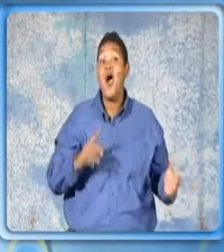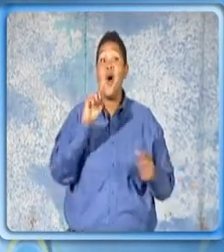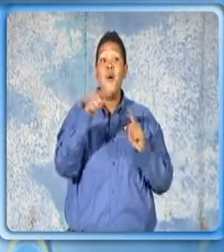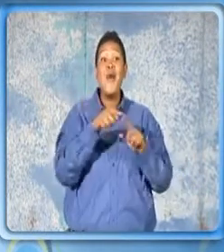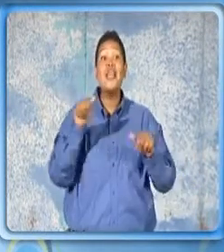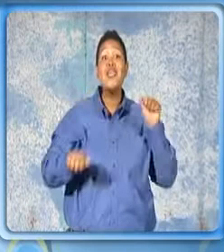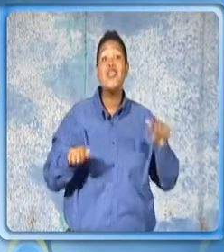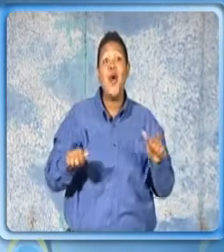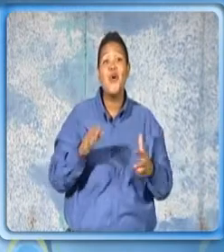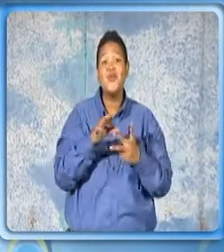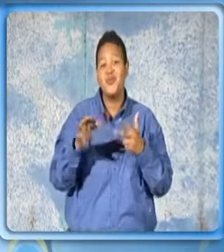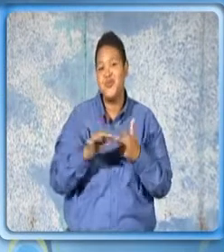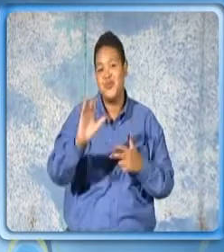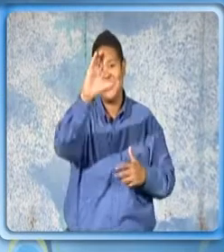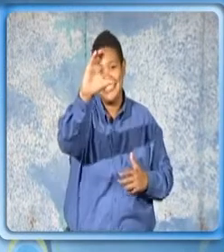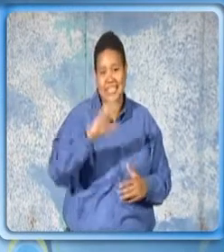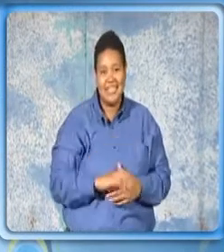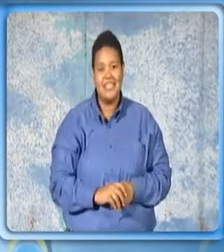doubt, choose C.